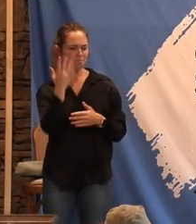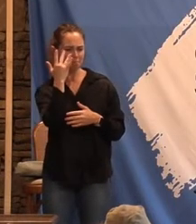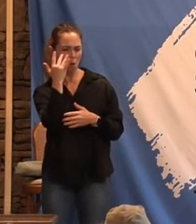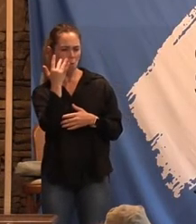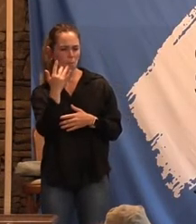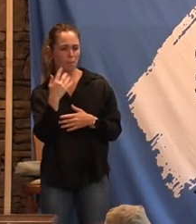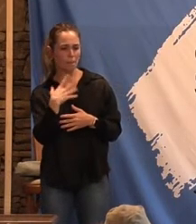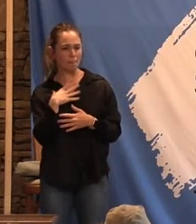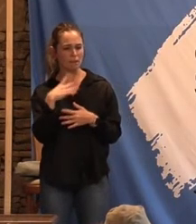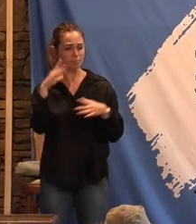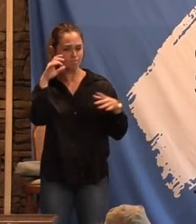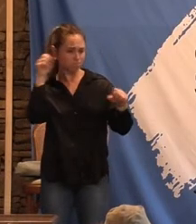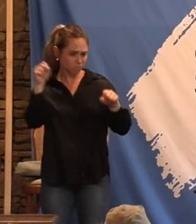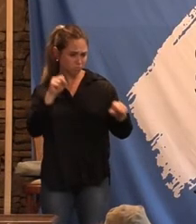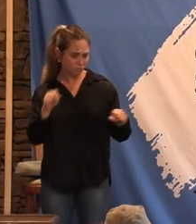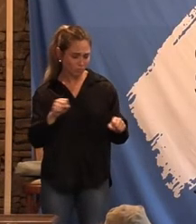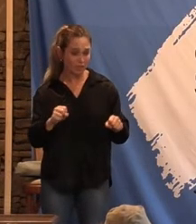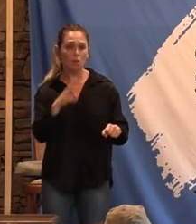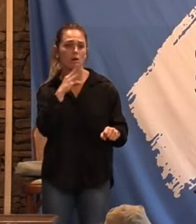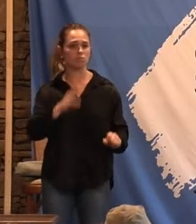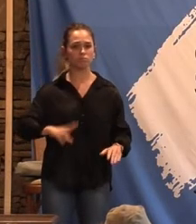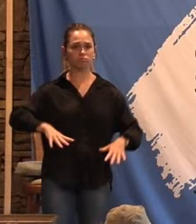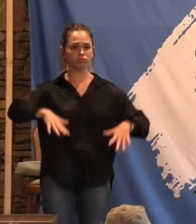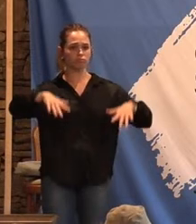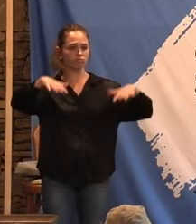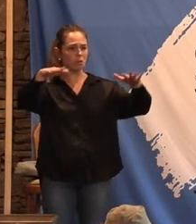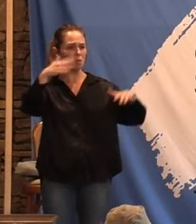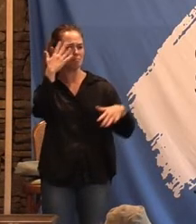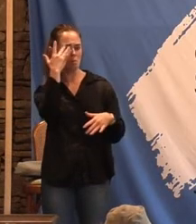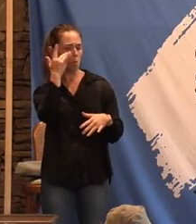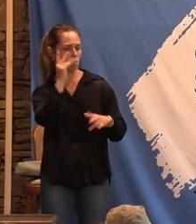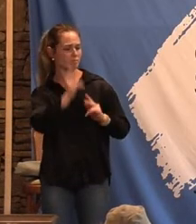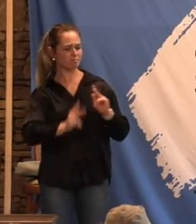are there storms and floods? Why do